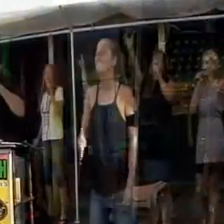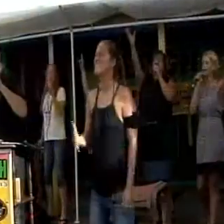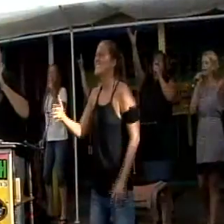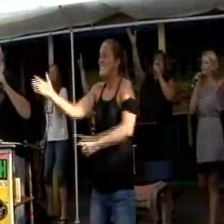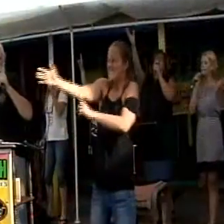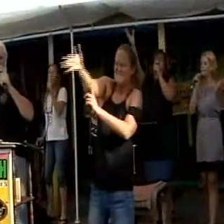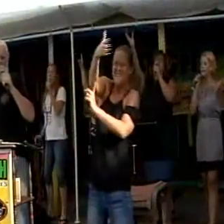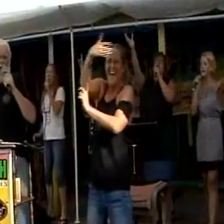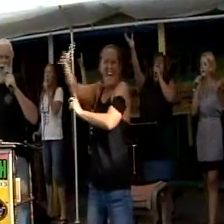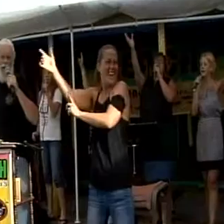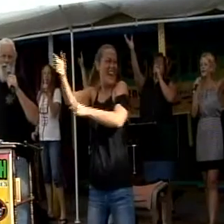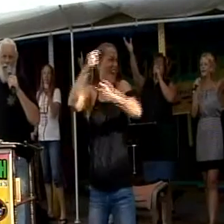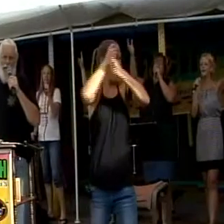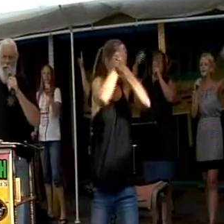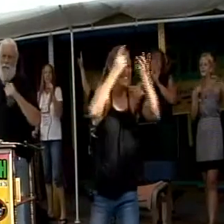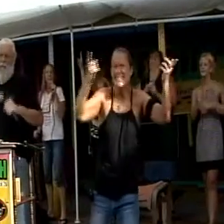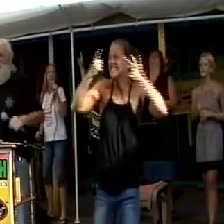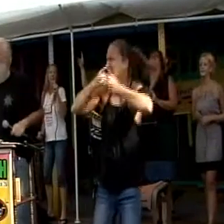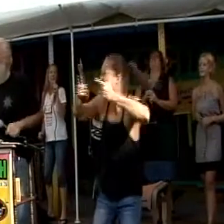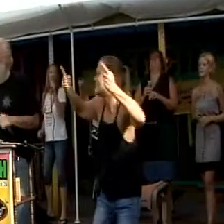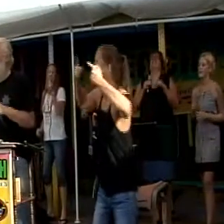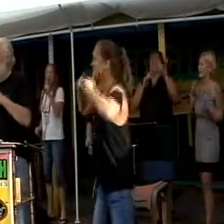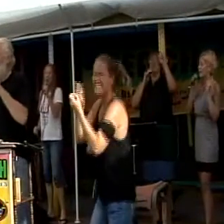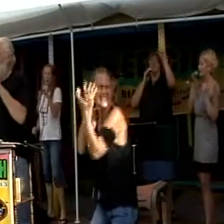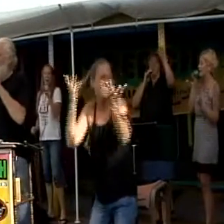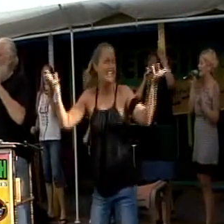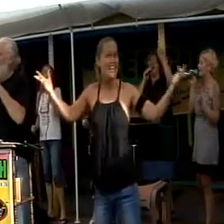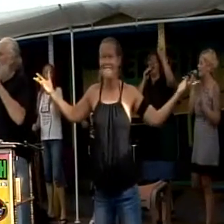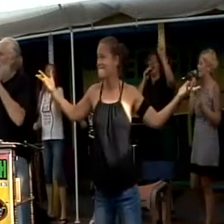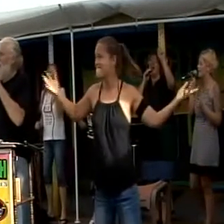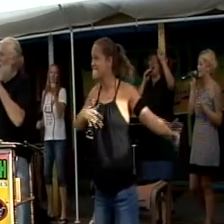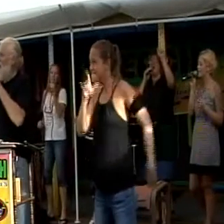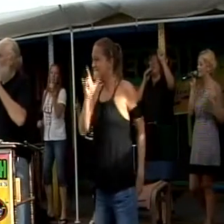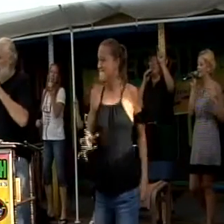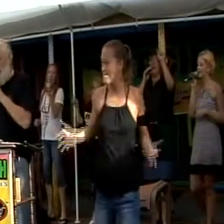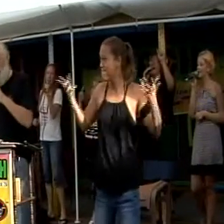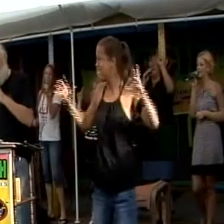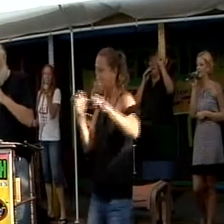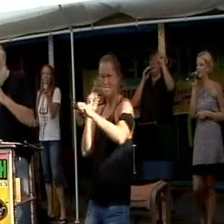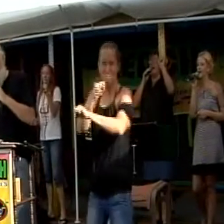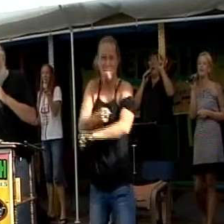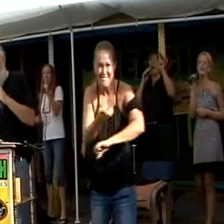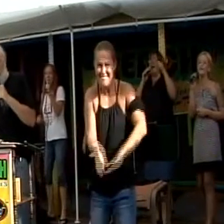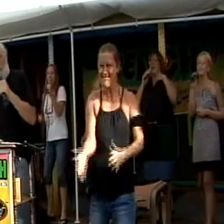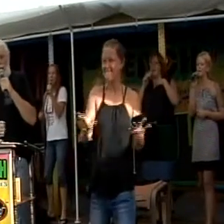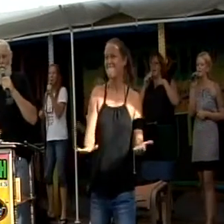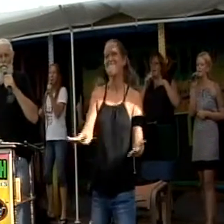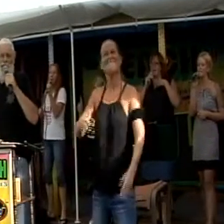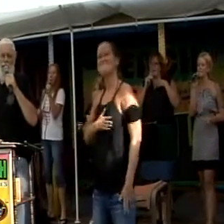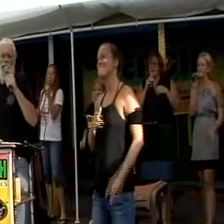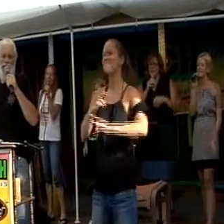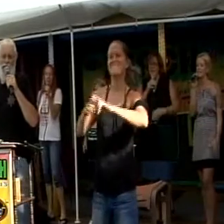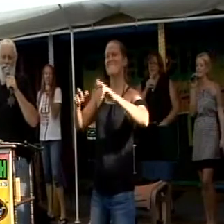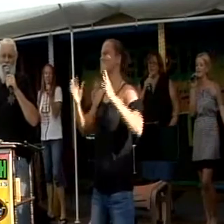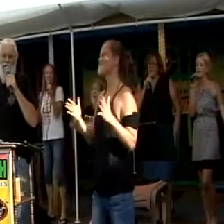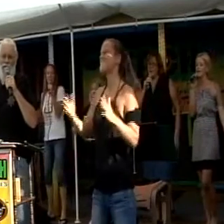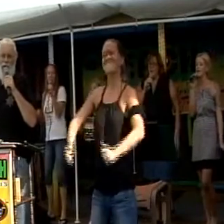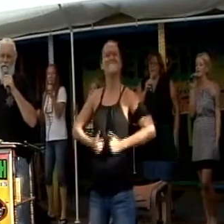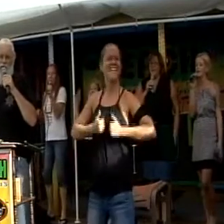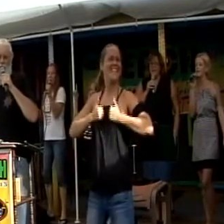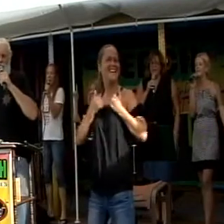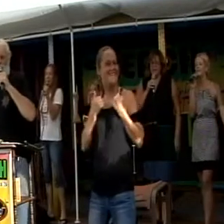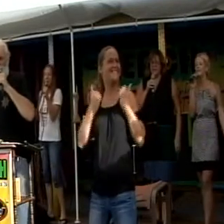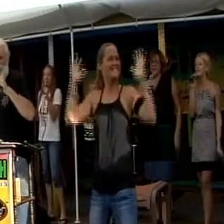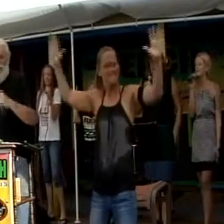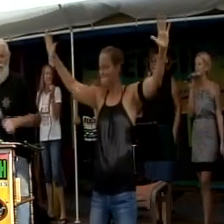believe. I'll raise the banner. My Lord is conquered the grave. My